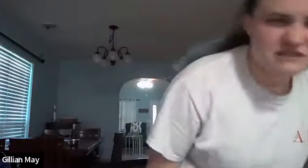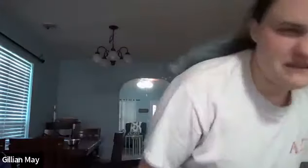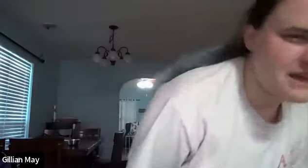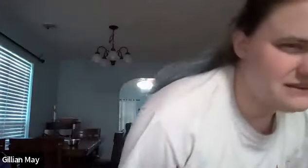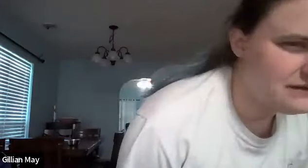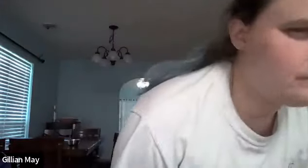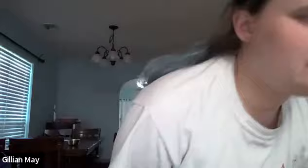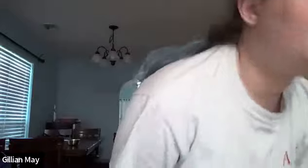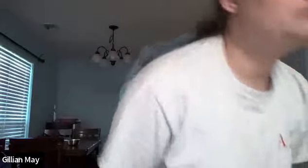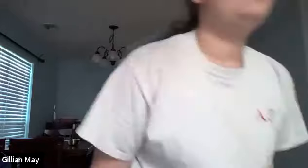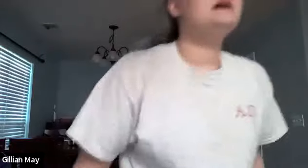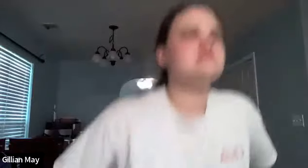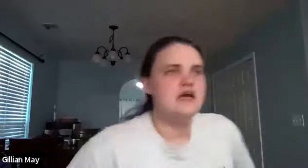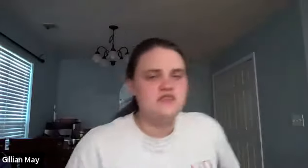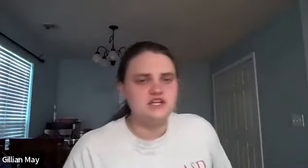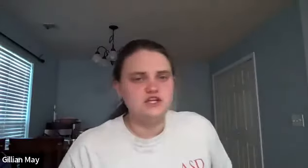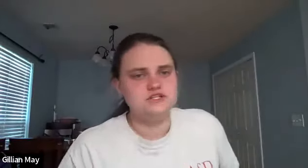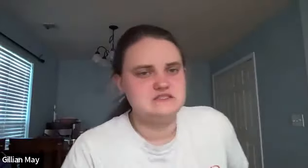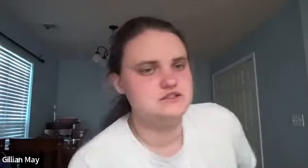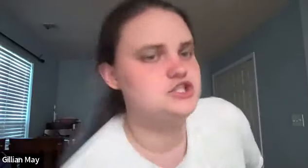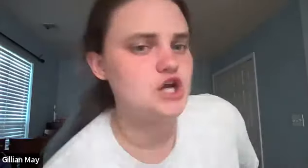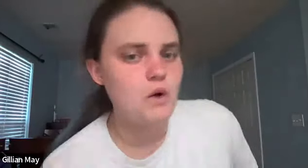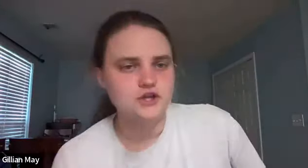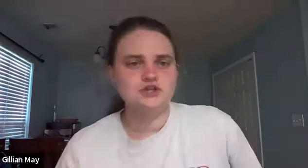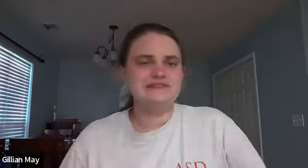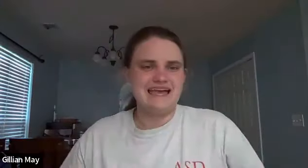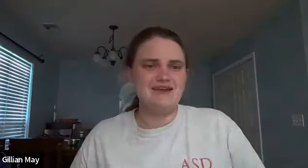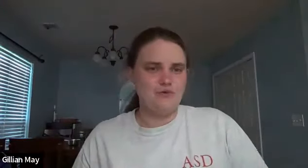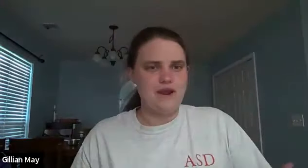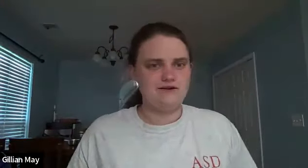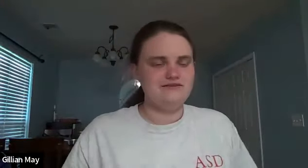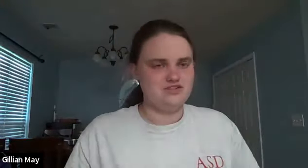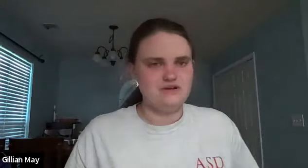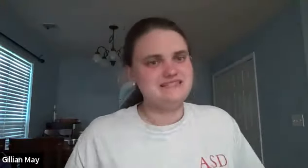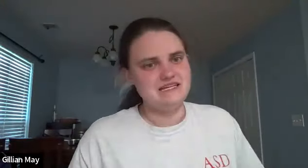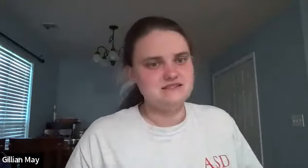sign that lengthwise, and then you would show on your leg where the dress ends.